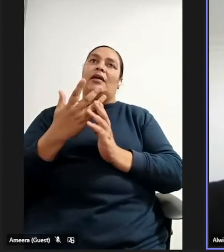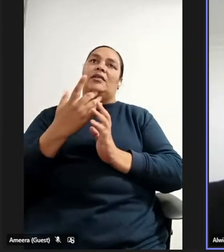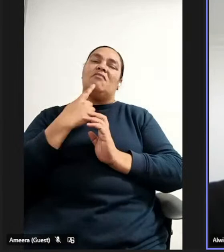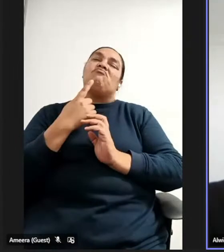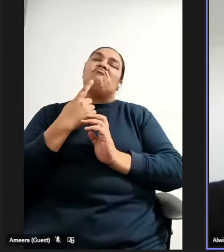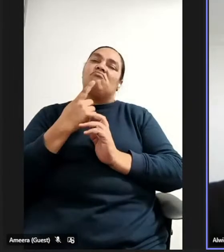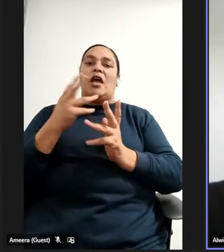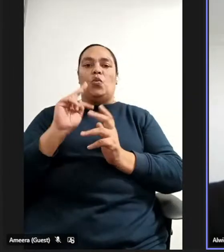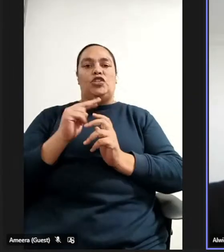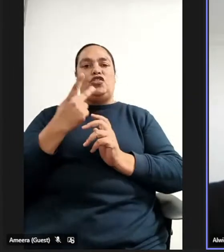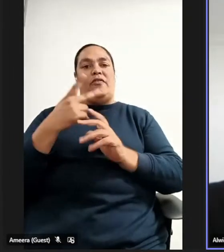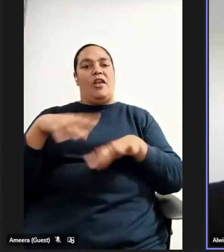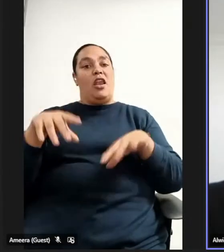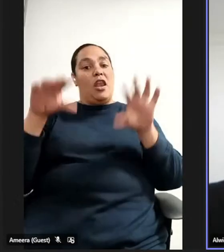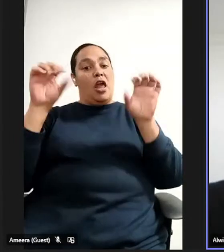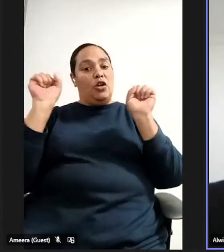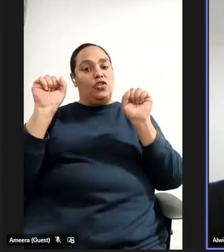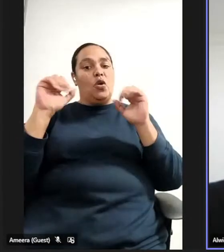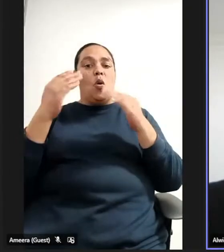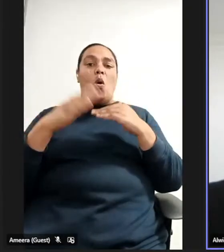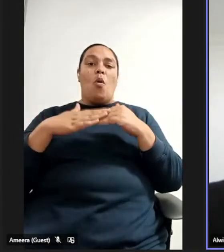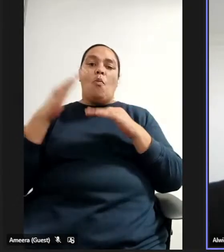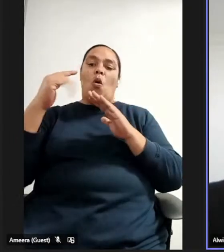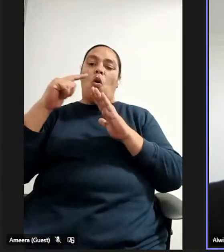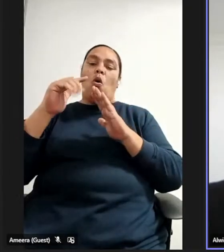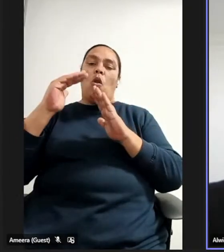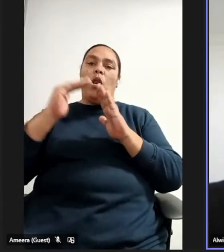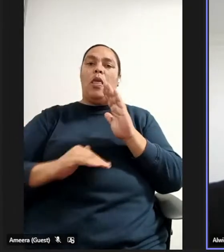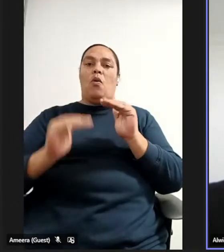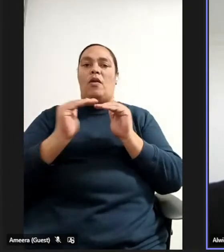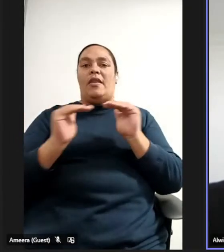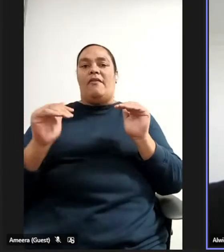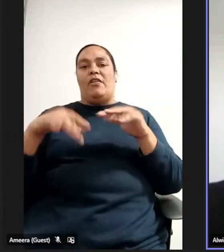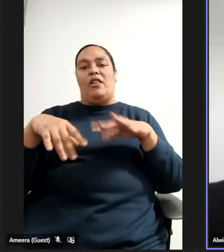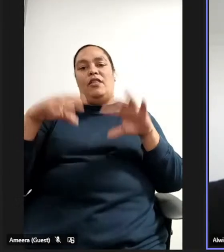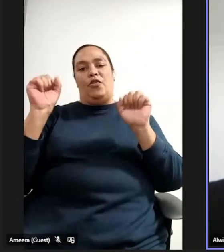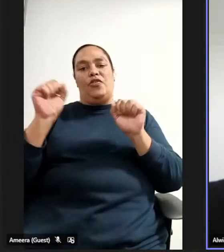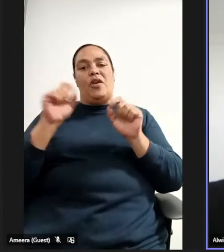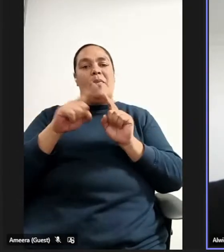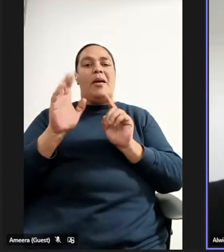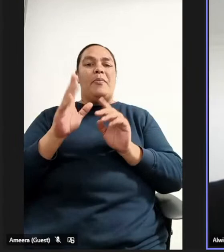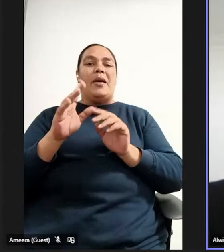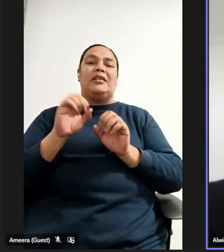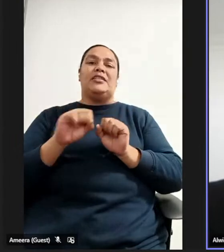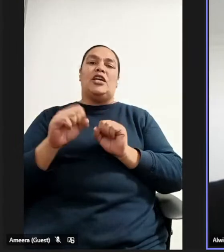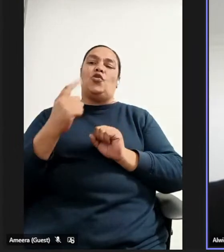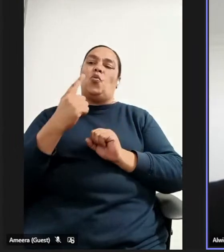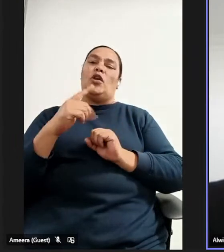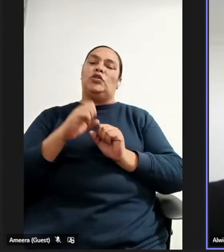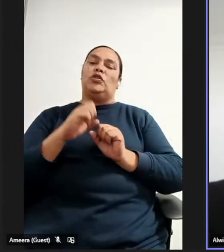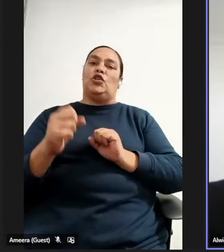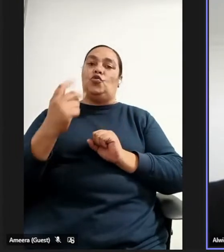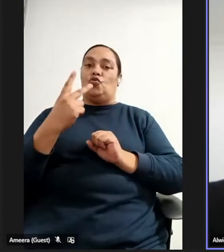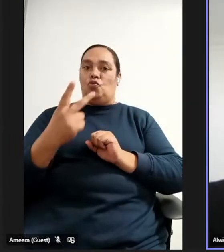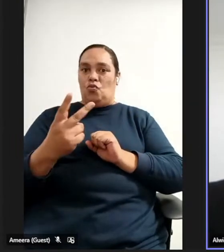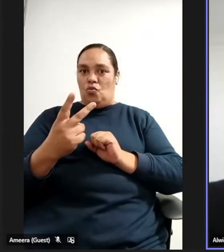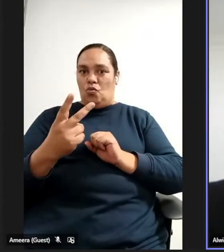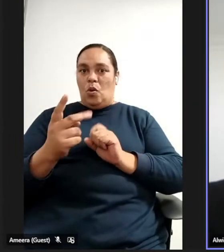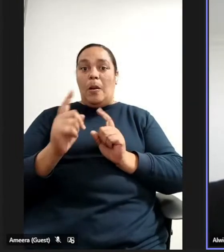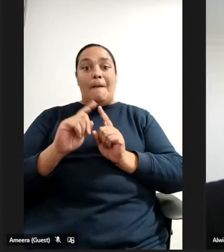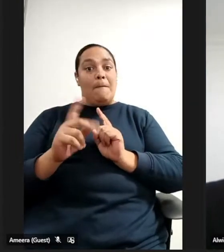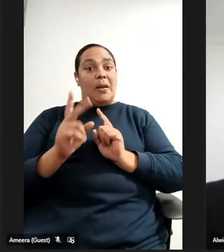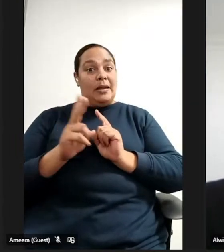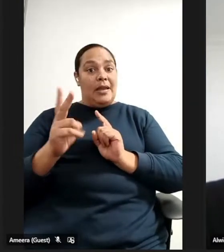to much lower levels of load shedding, which is typically a stage one and two. And so, again, if I look at the